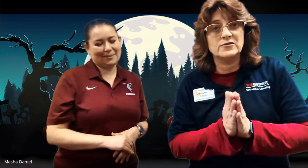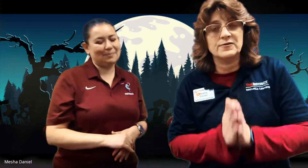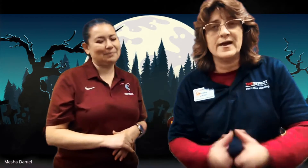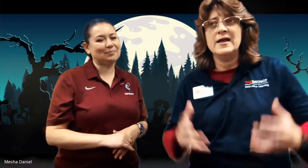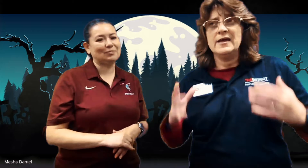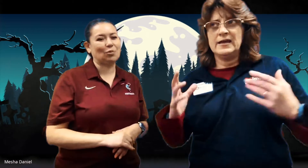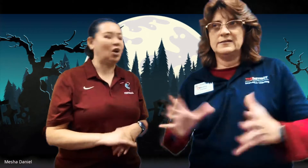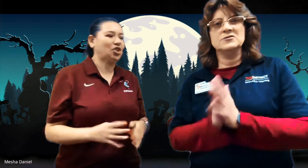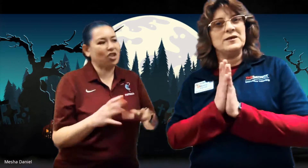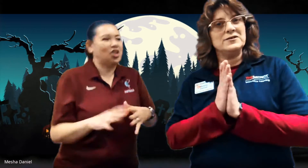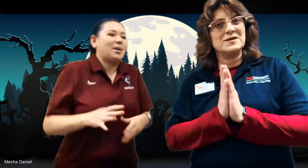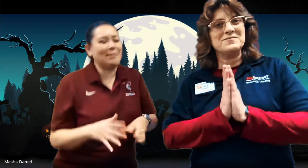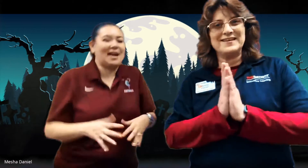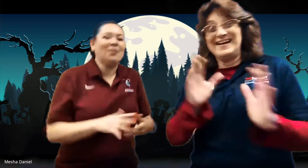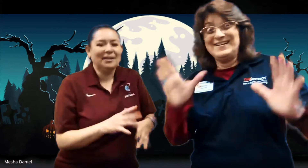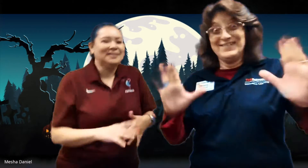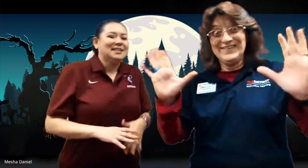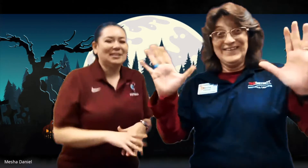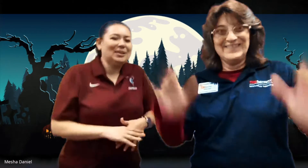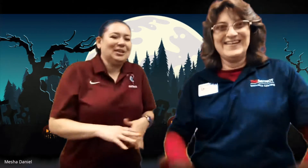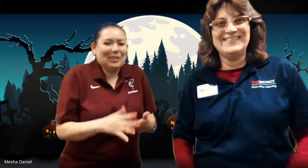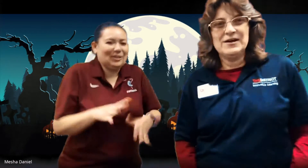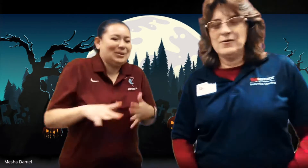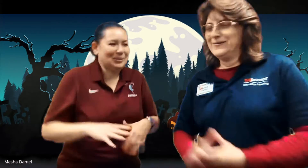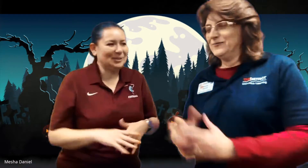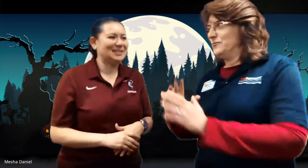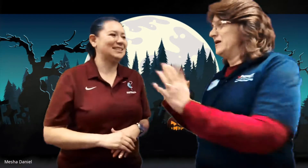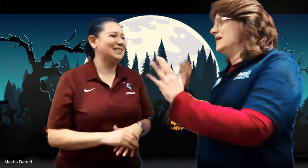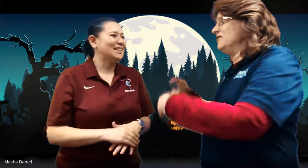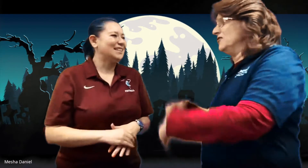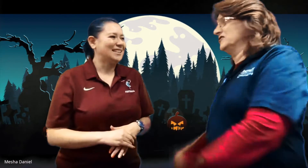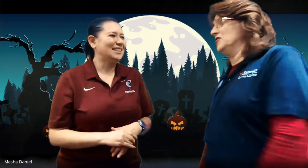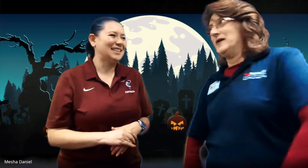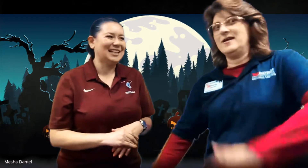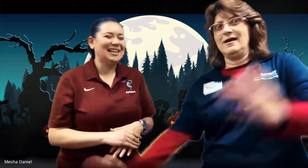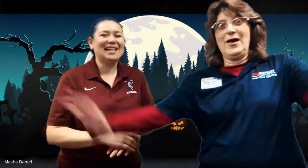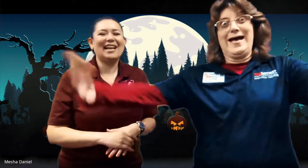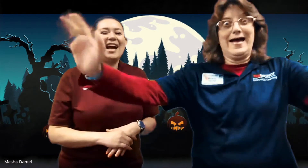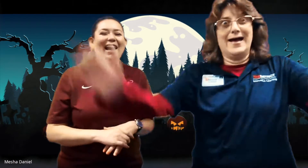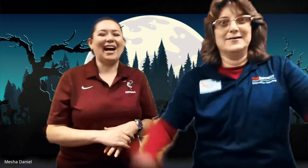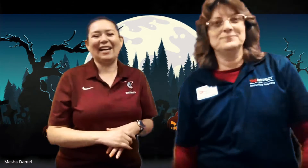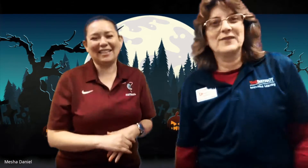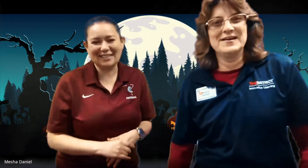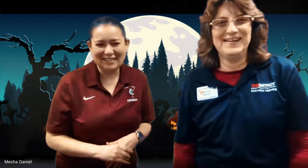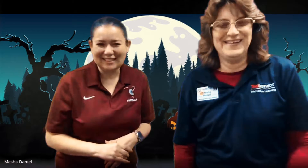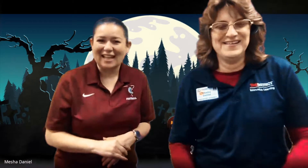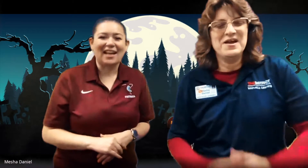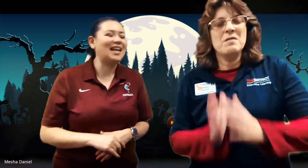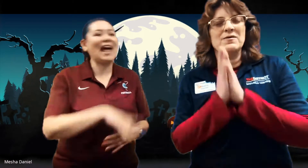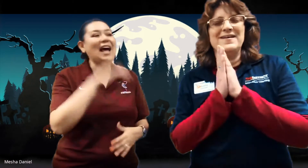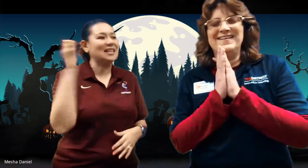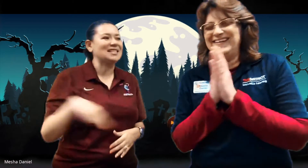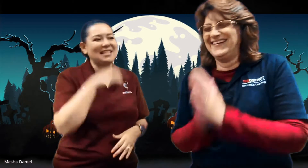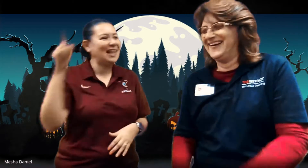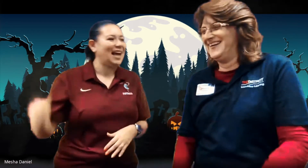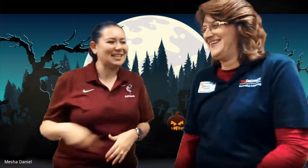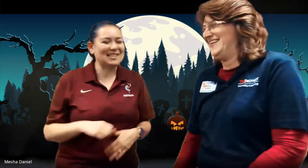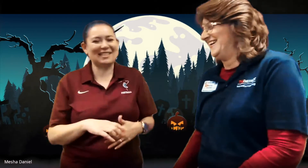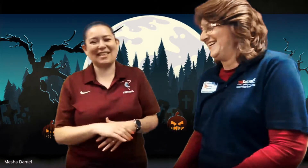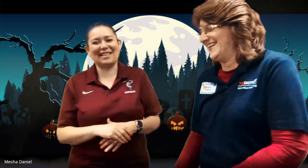for that. It does mean something. I know. Wait, even though it's still Monday. It lasts. Yeah. It